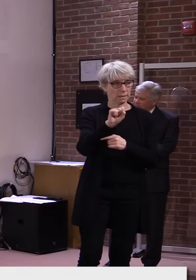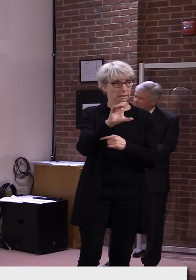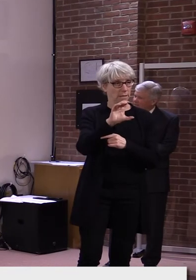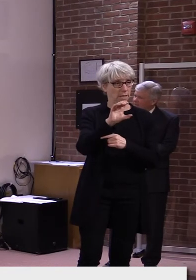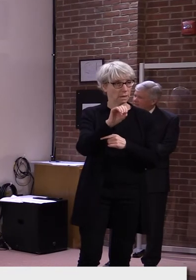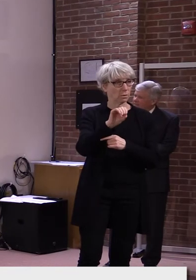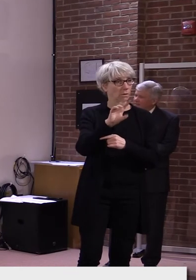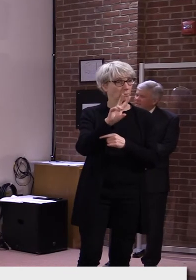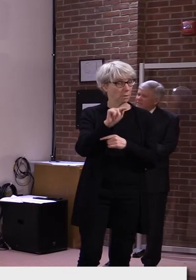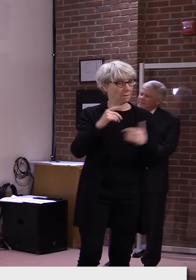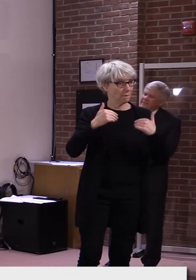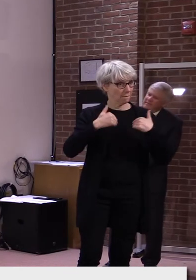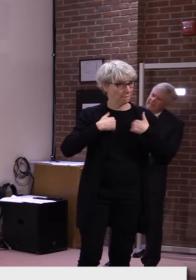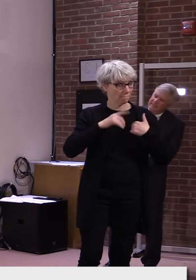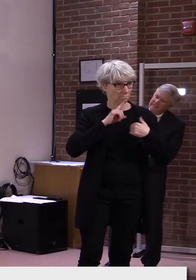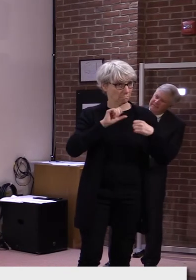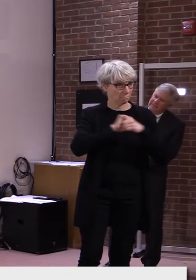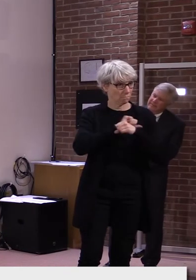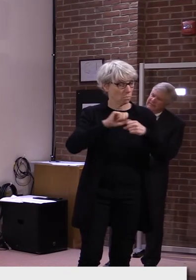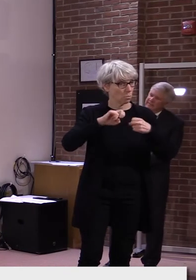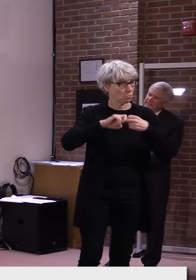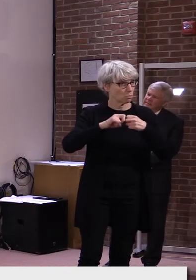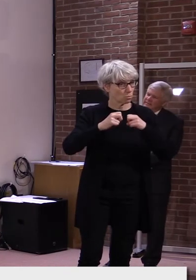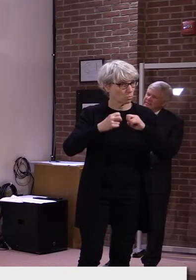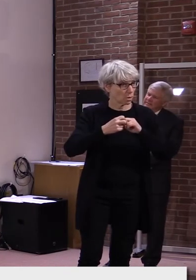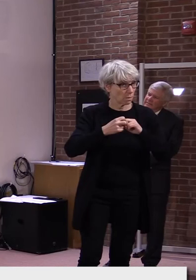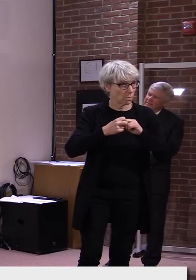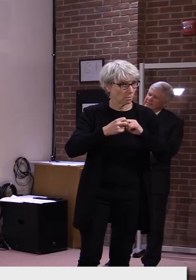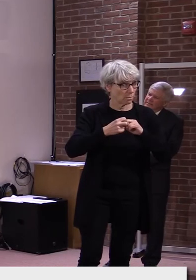or whether people are simply